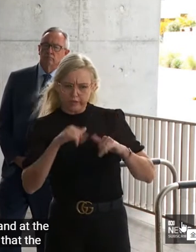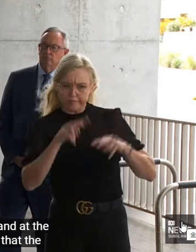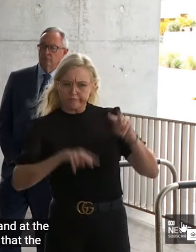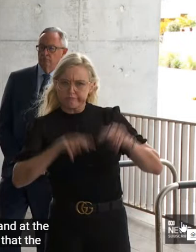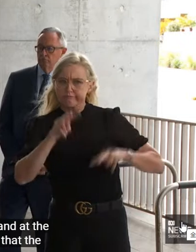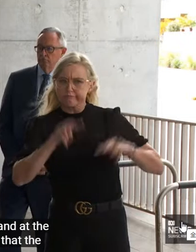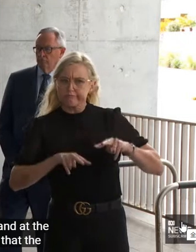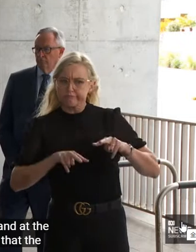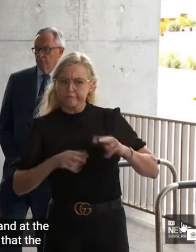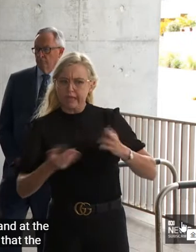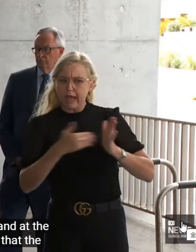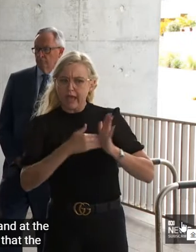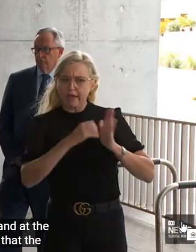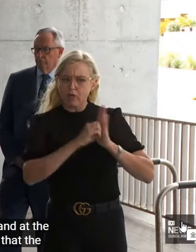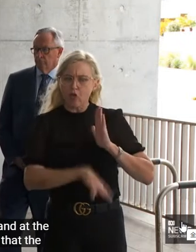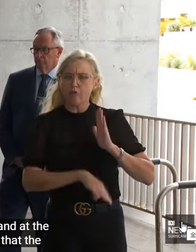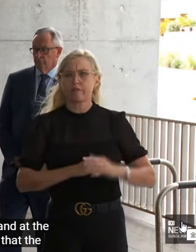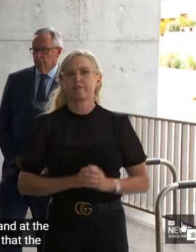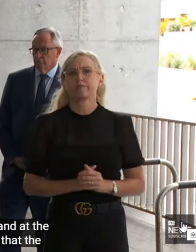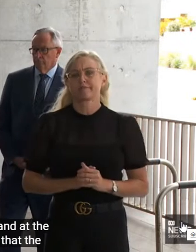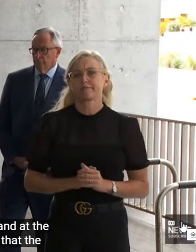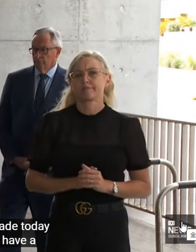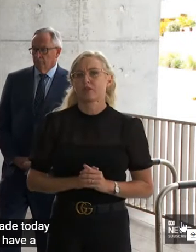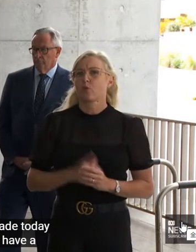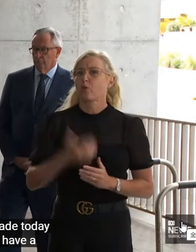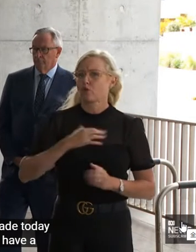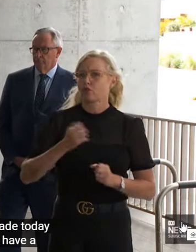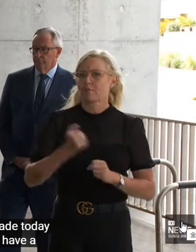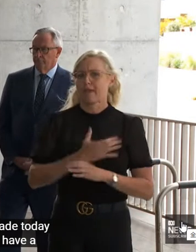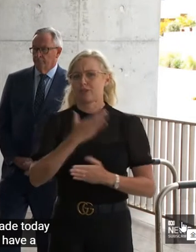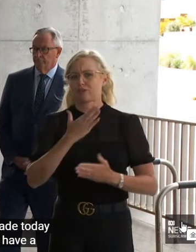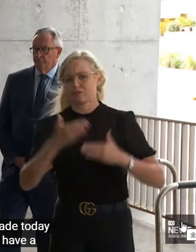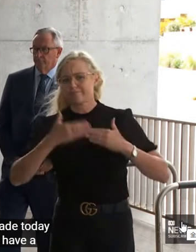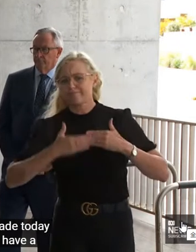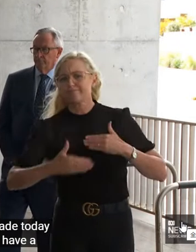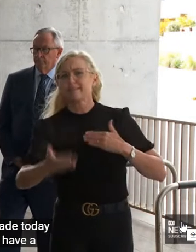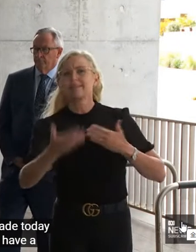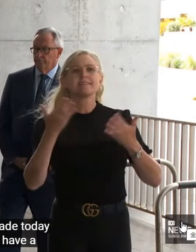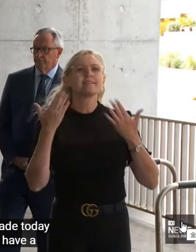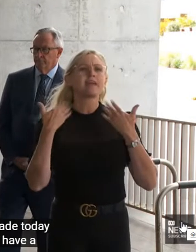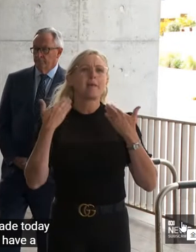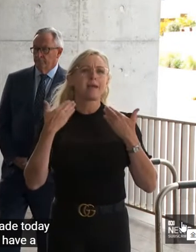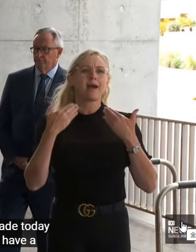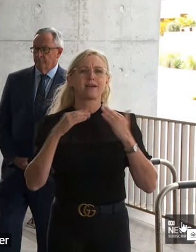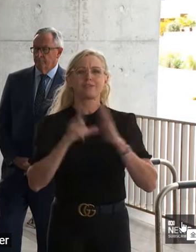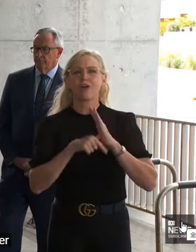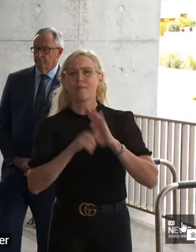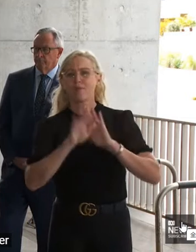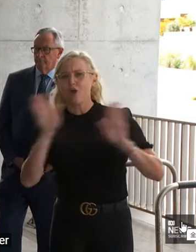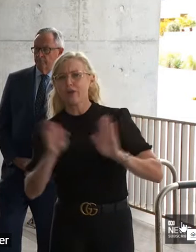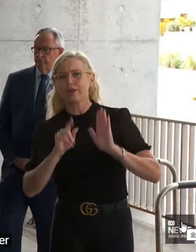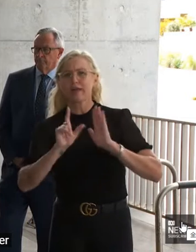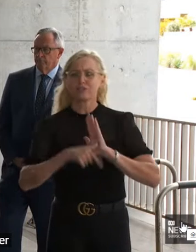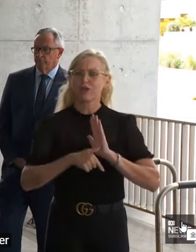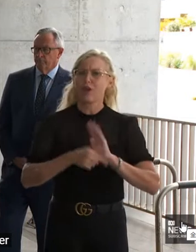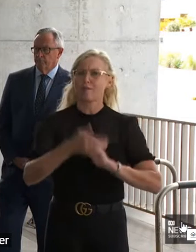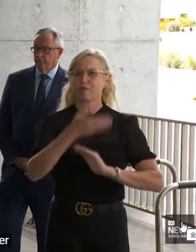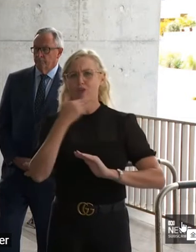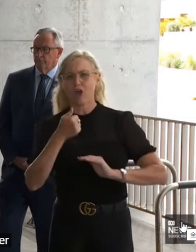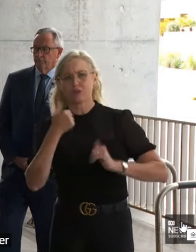we've made today will ensure that we have a strong summer, people remain safe, but in addition to those settings, we just